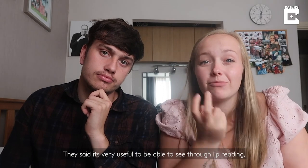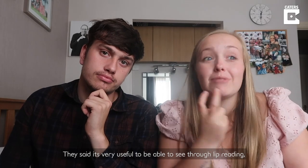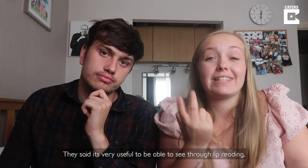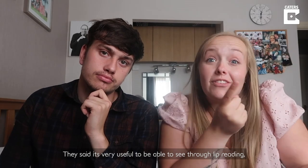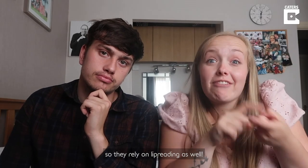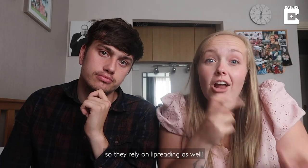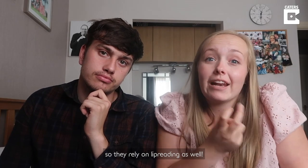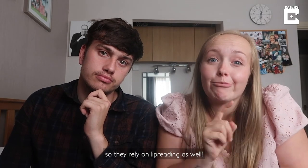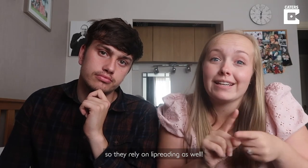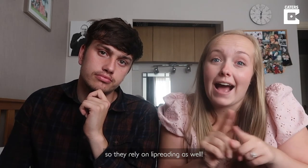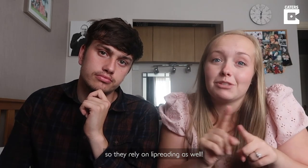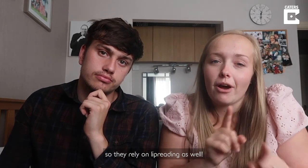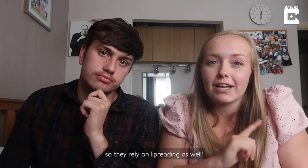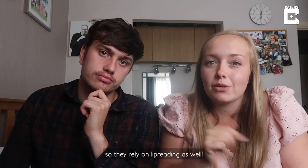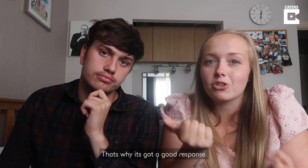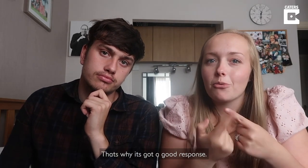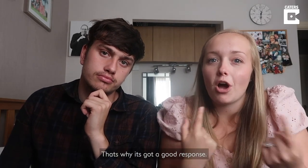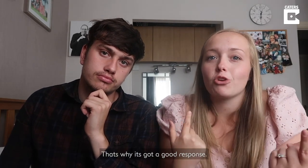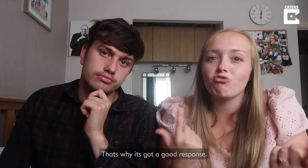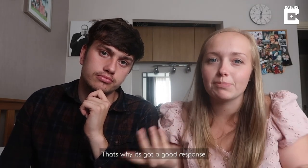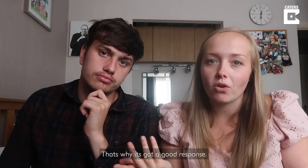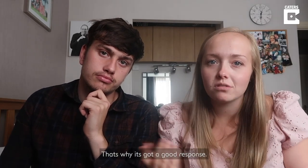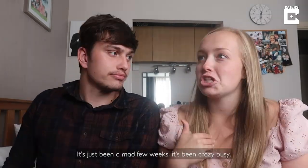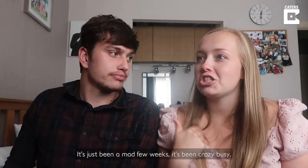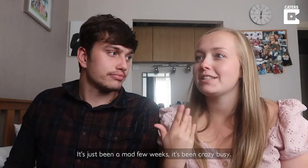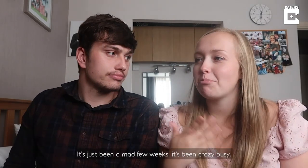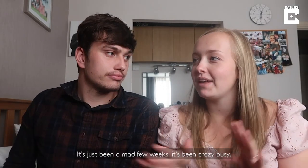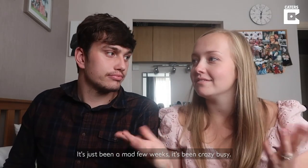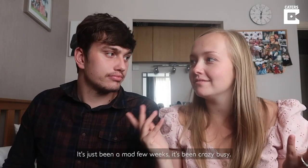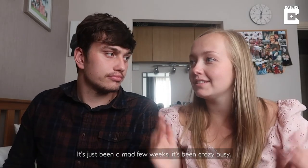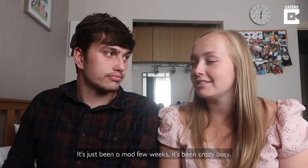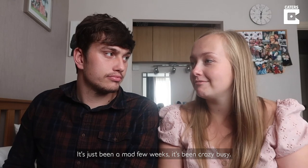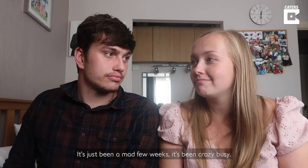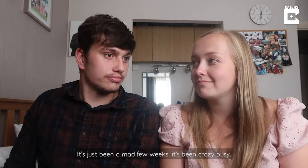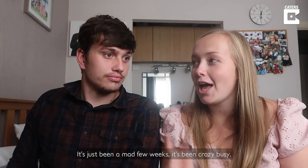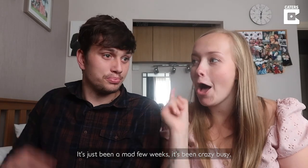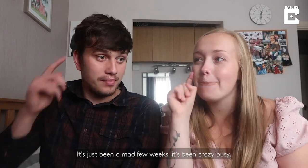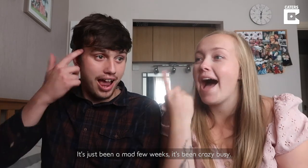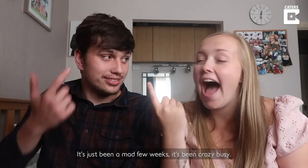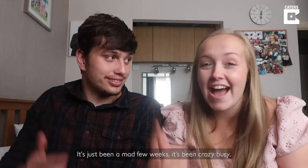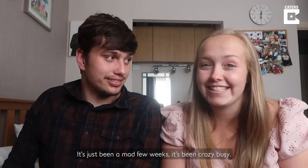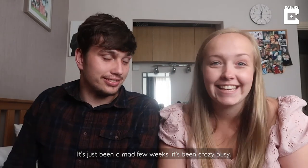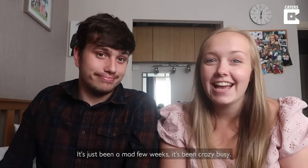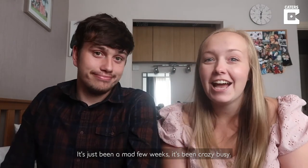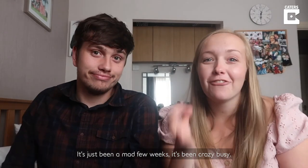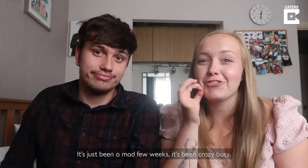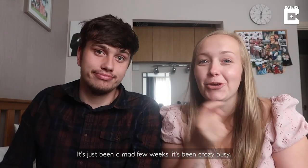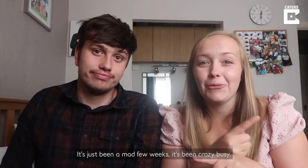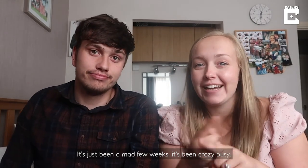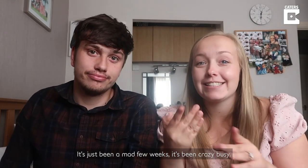lip reading. So they rely on lip reading as well. That's why it's got a good response. Just been a mad few weeks. It's